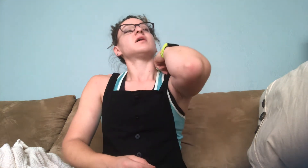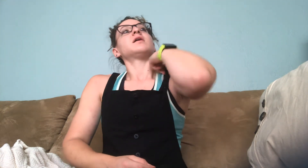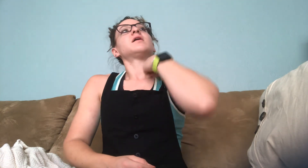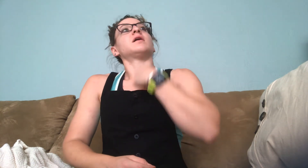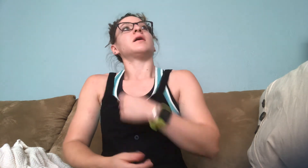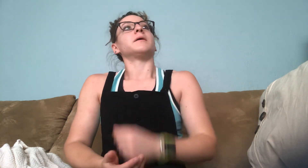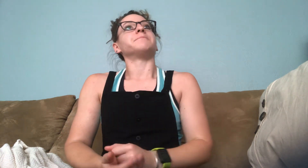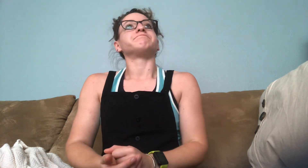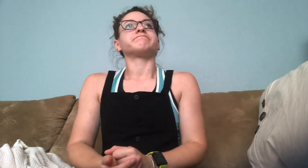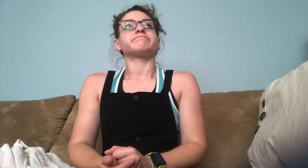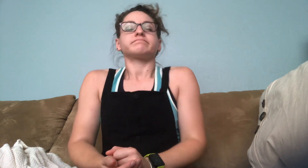Mary.